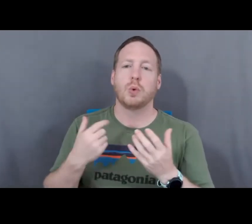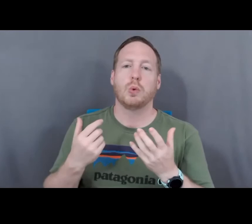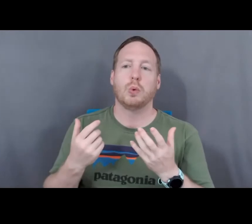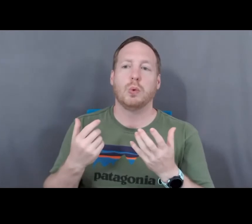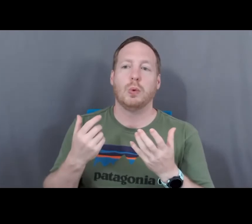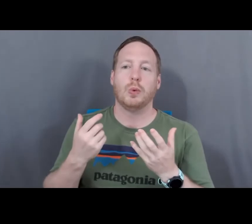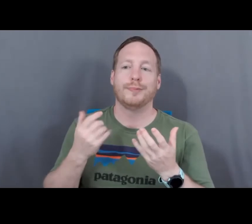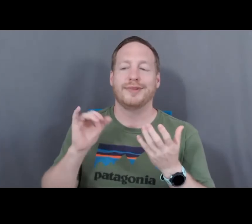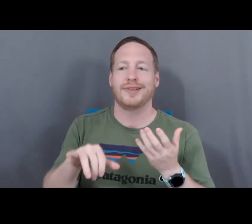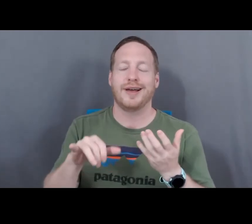Zoom.